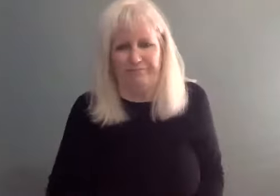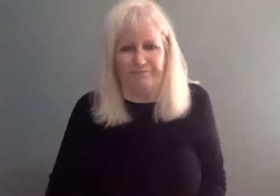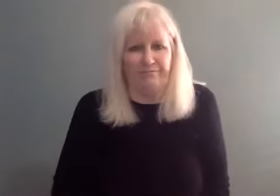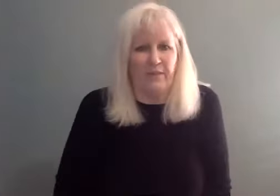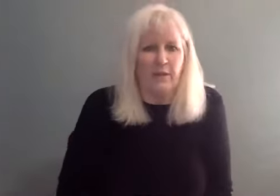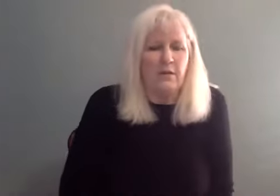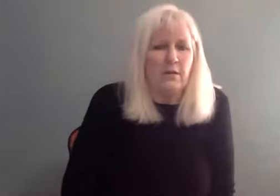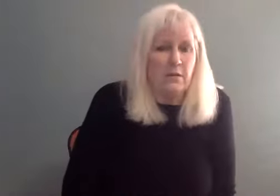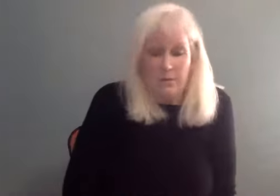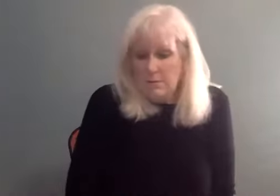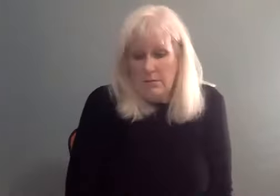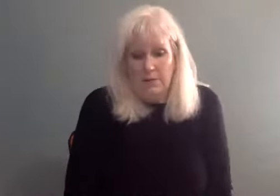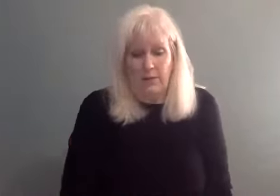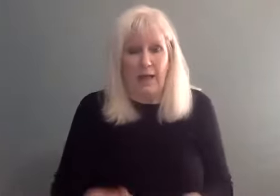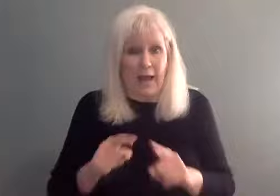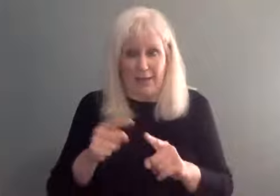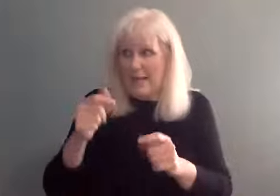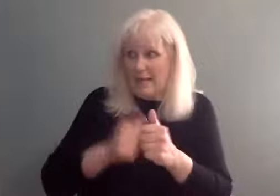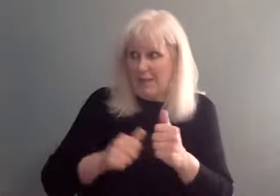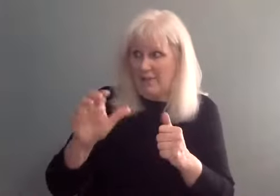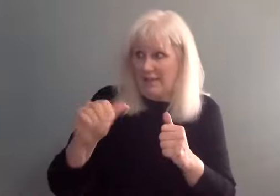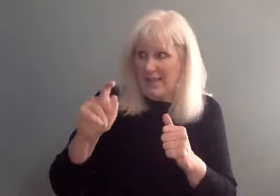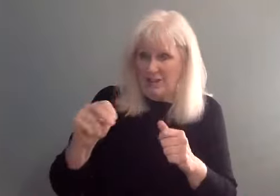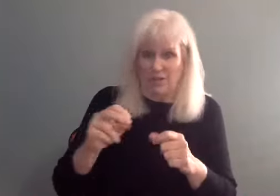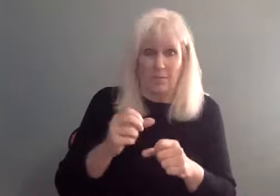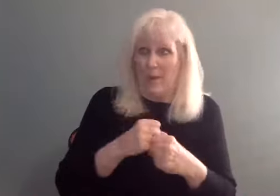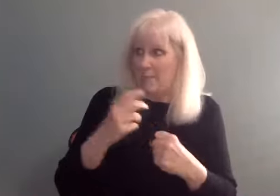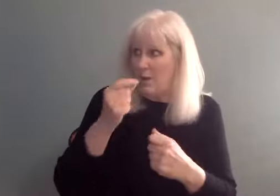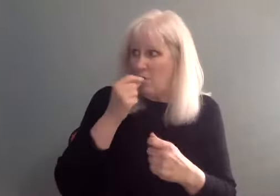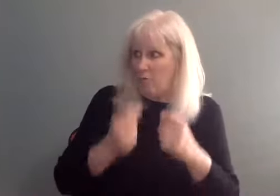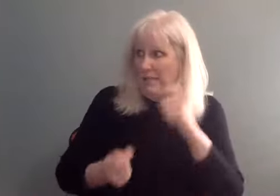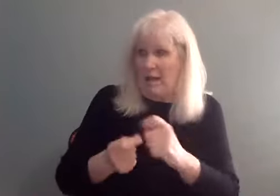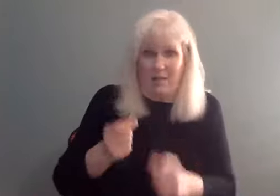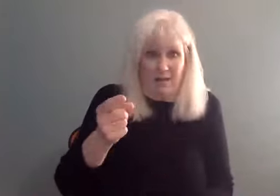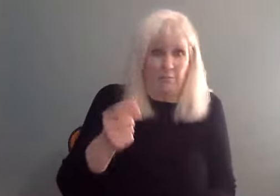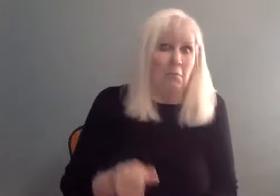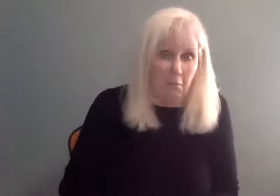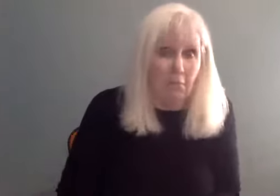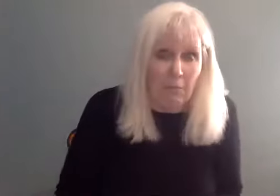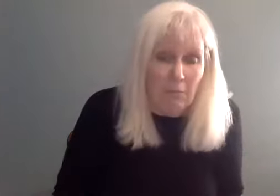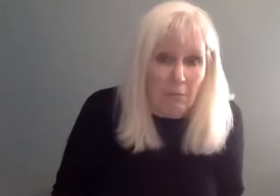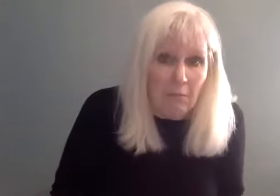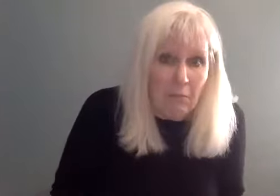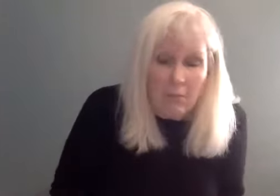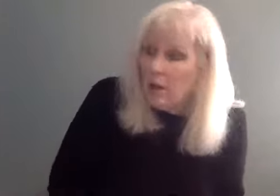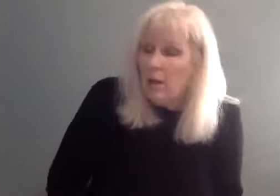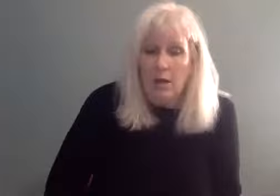and do not each of his actions make them wish to retaliate, snatching all they can out of the show. As we go into all of